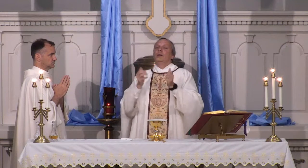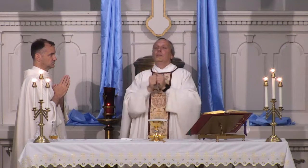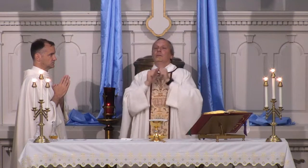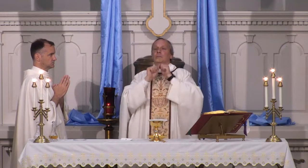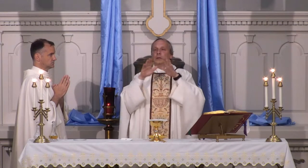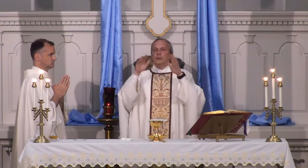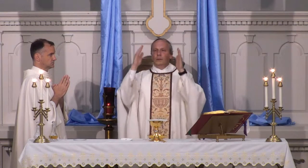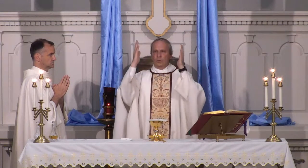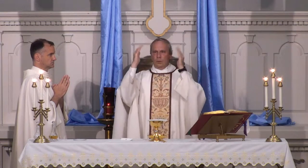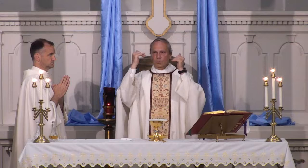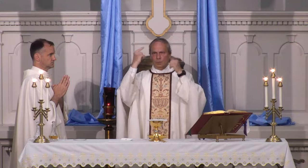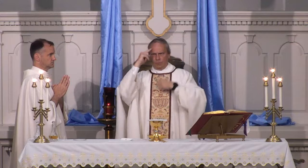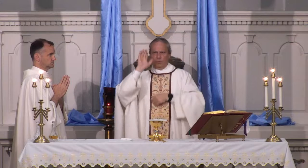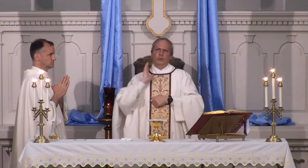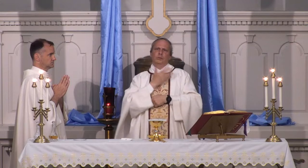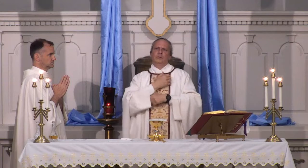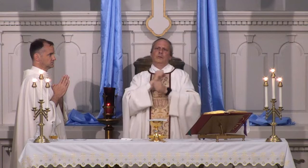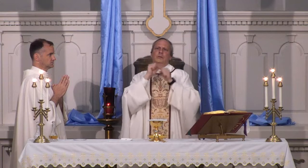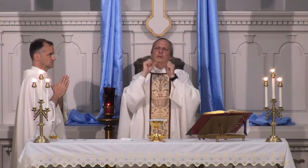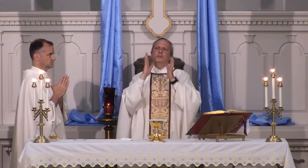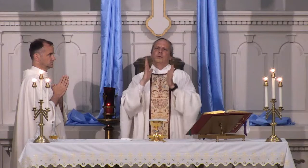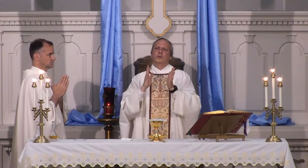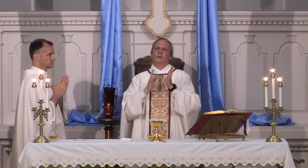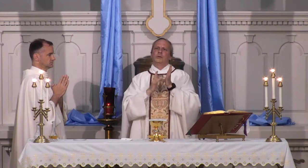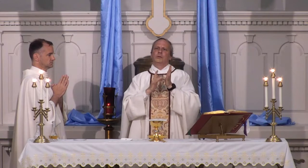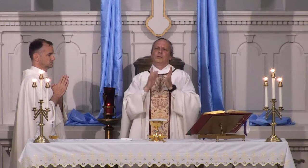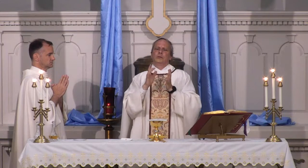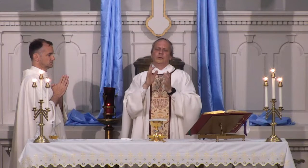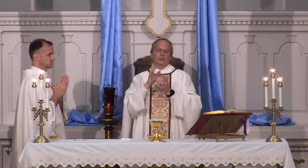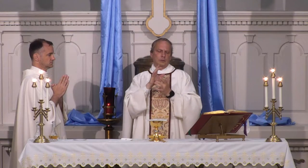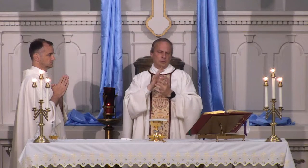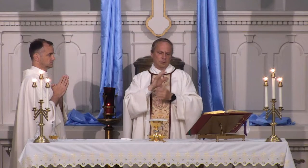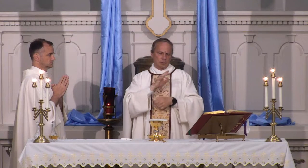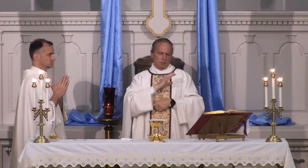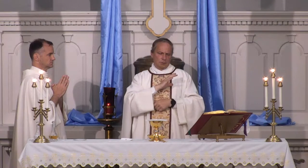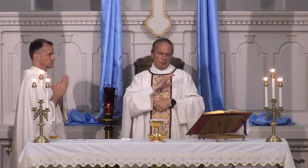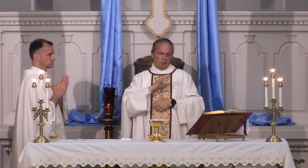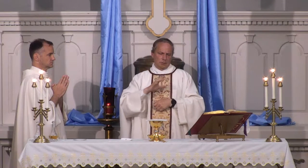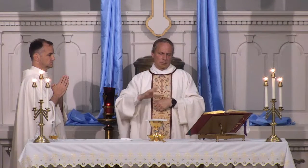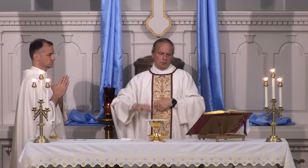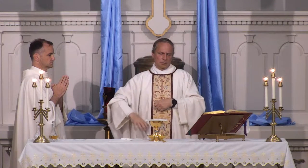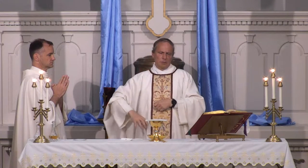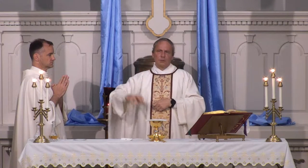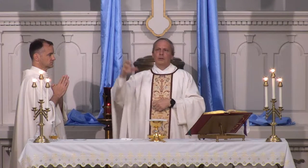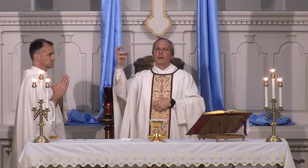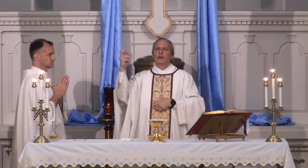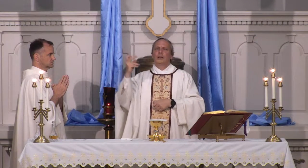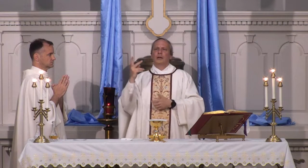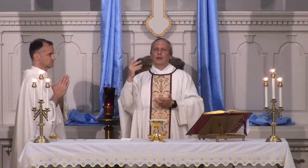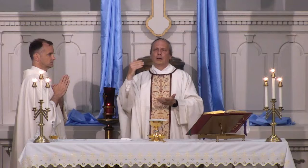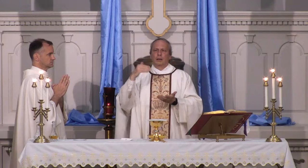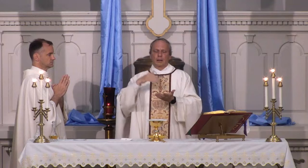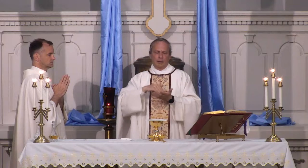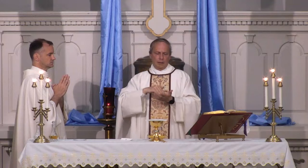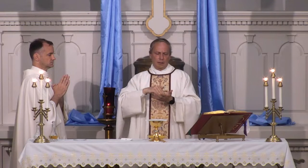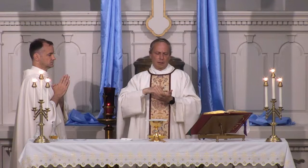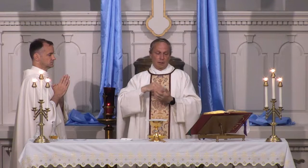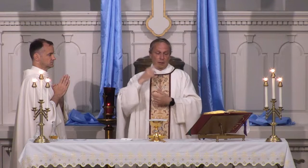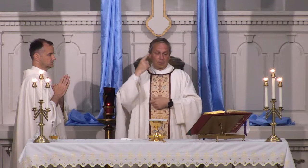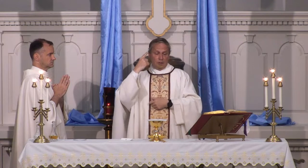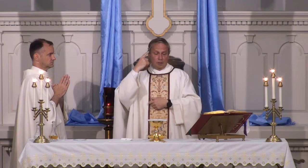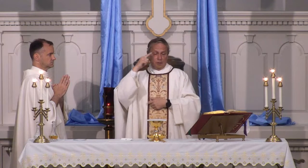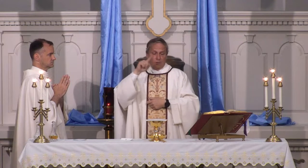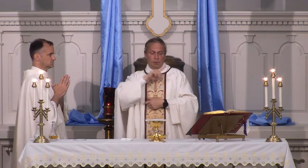safe from all distress as we await the blessed hope and the coming of our Savior, Jesus